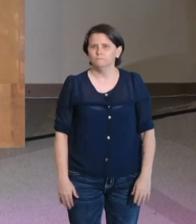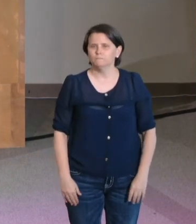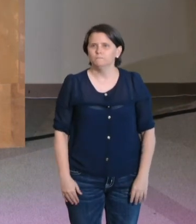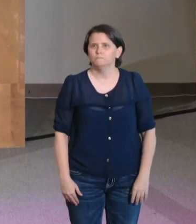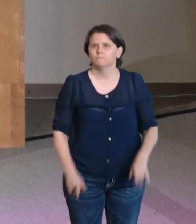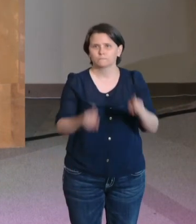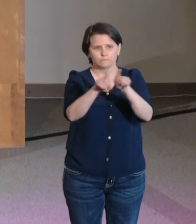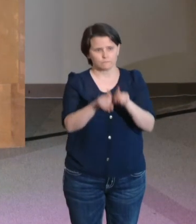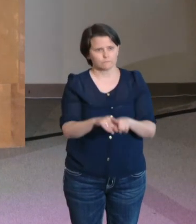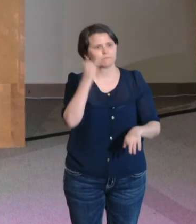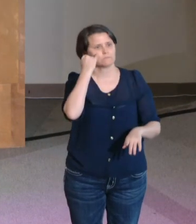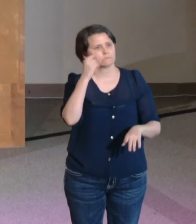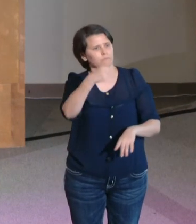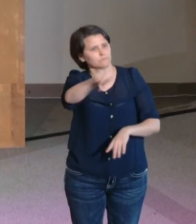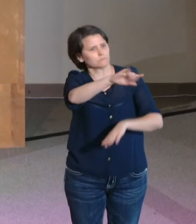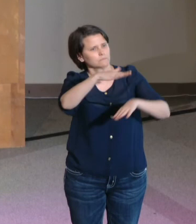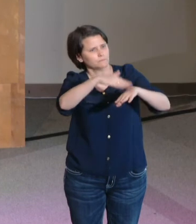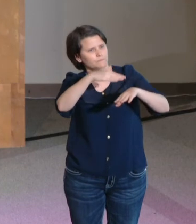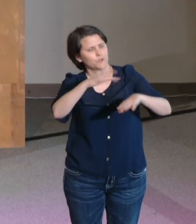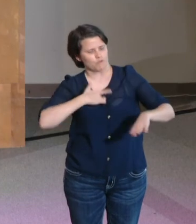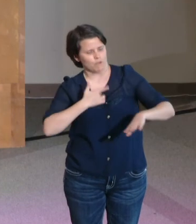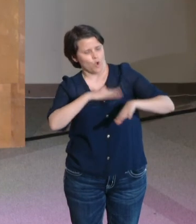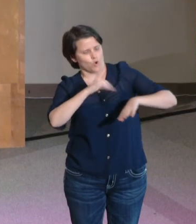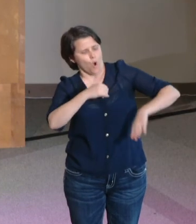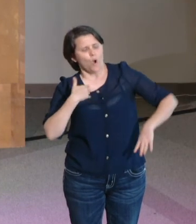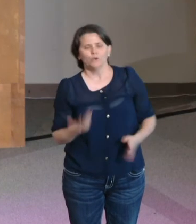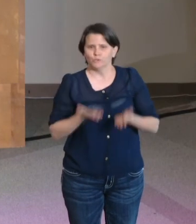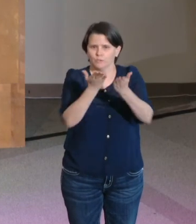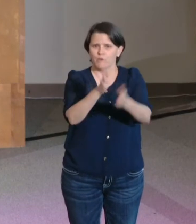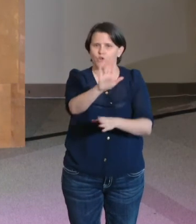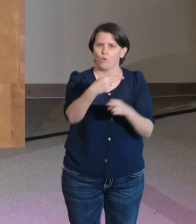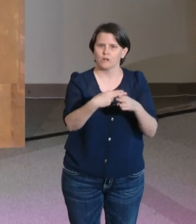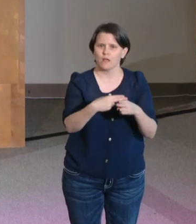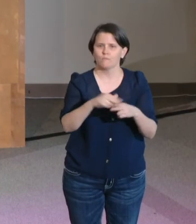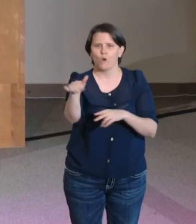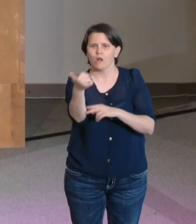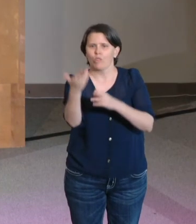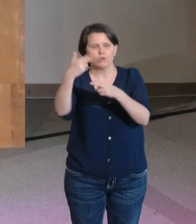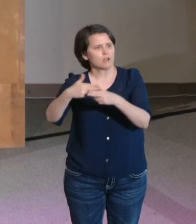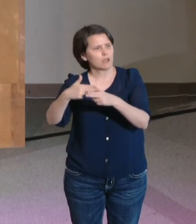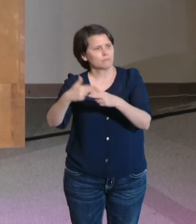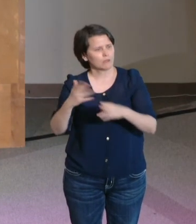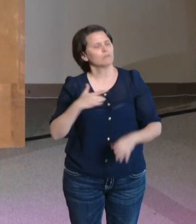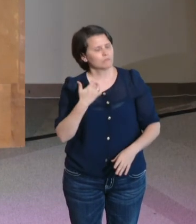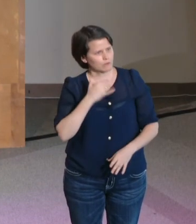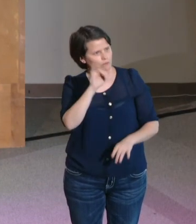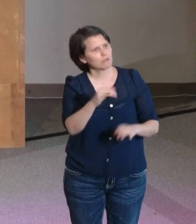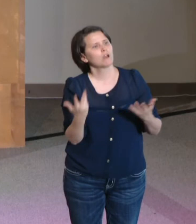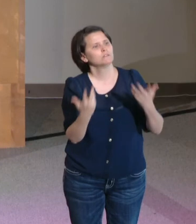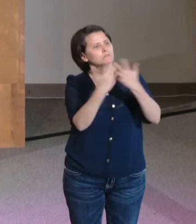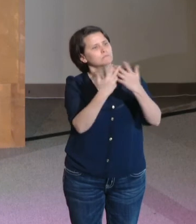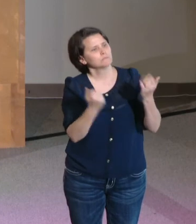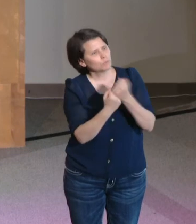And if you feel called to also submit your name or someone's name that you feel can also support and